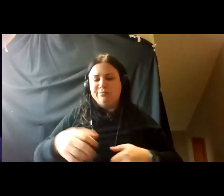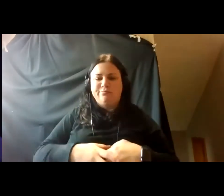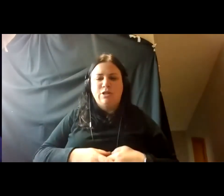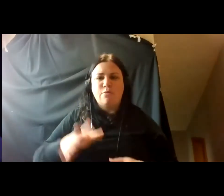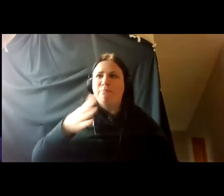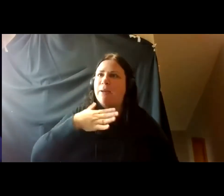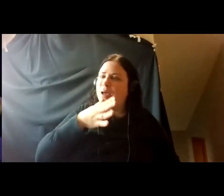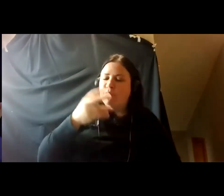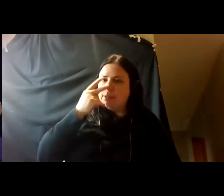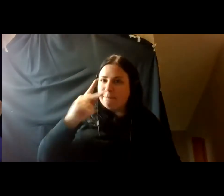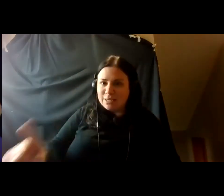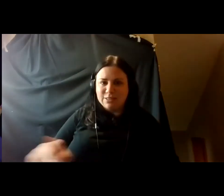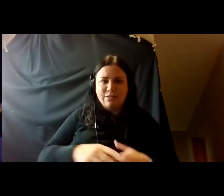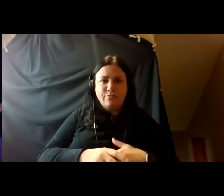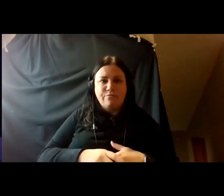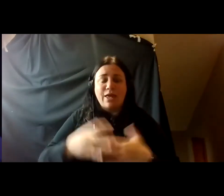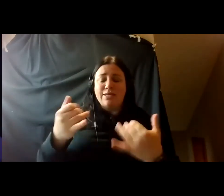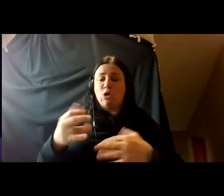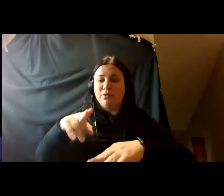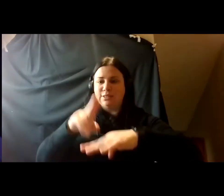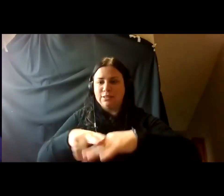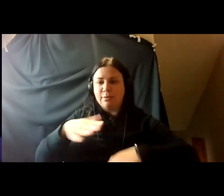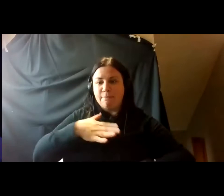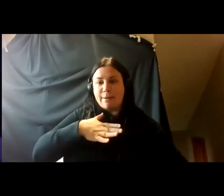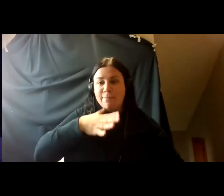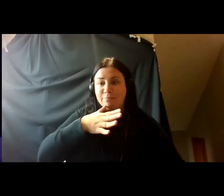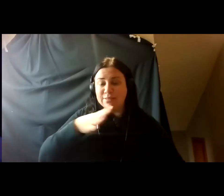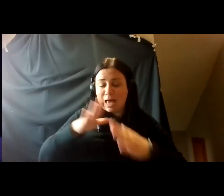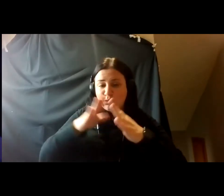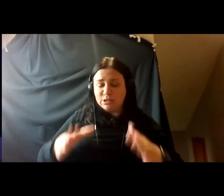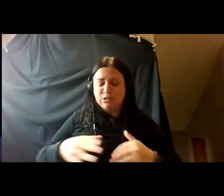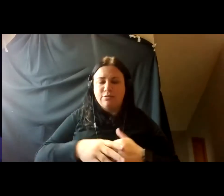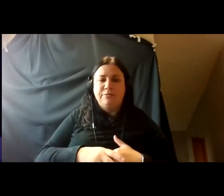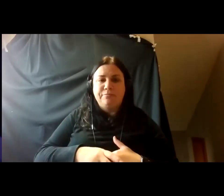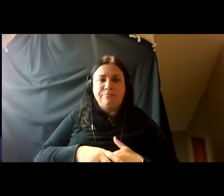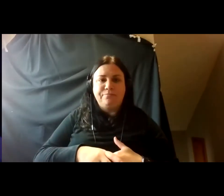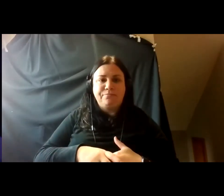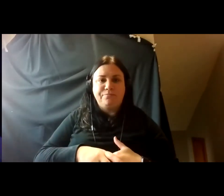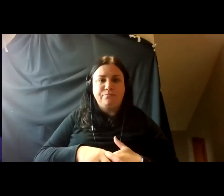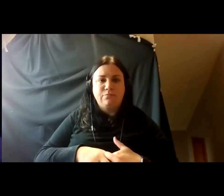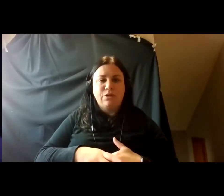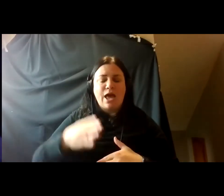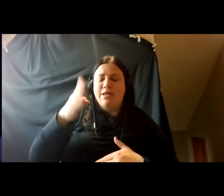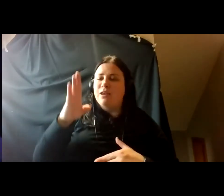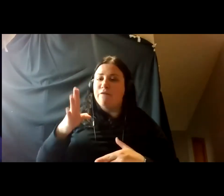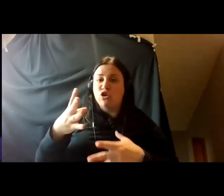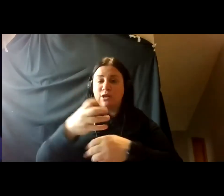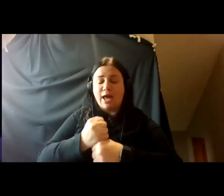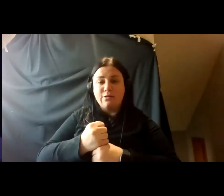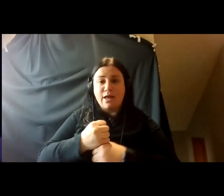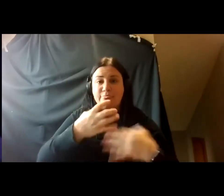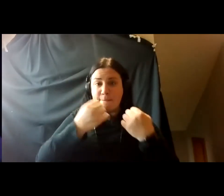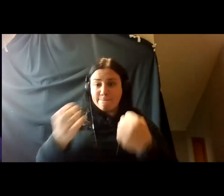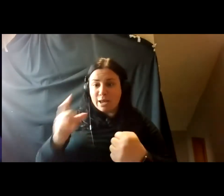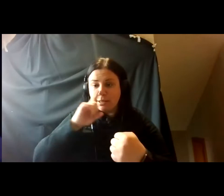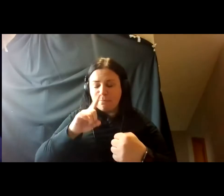then it just sits in her house. So it sits in there. And I never got the Mighty Mouse until one day.